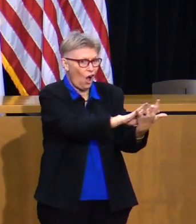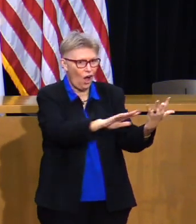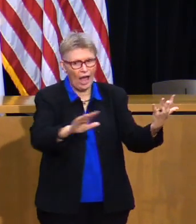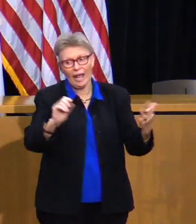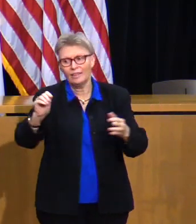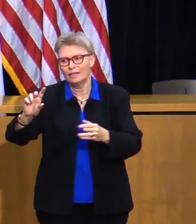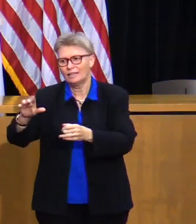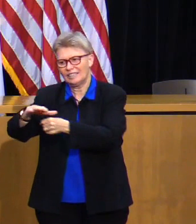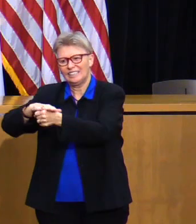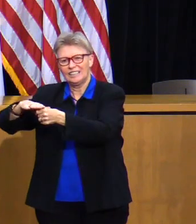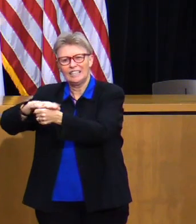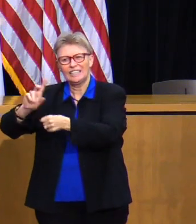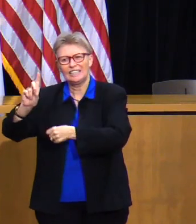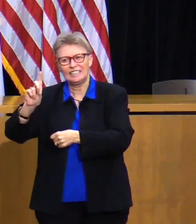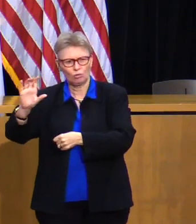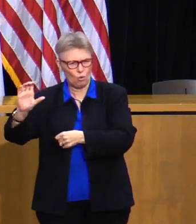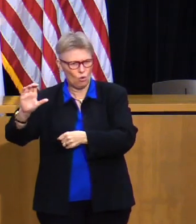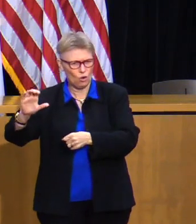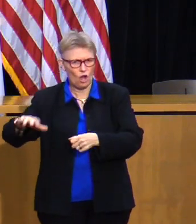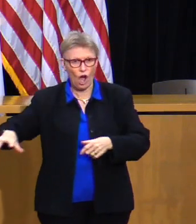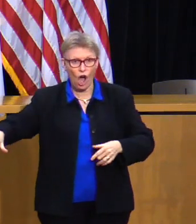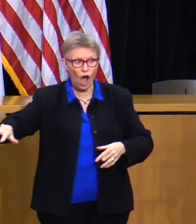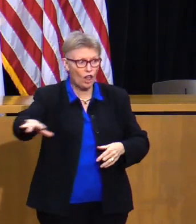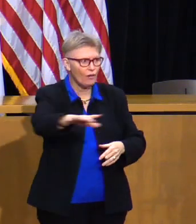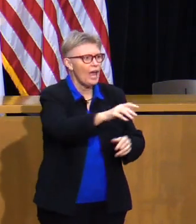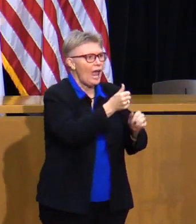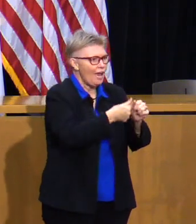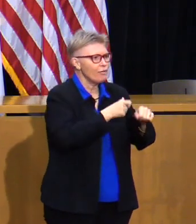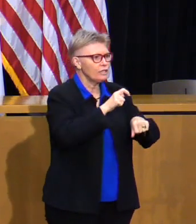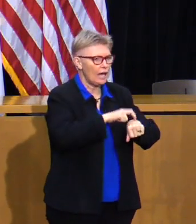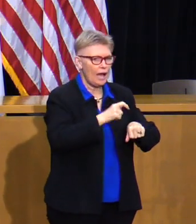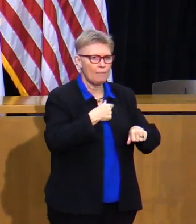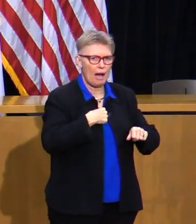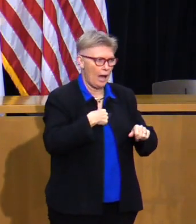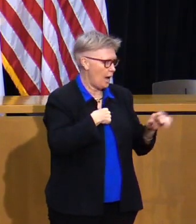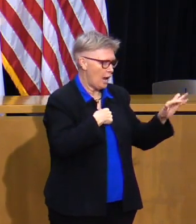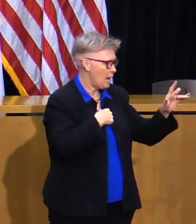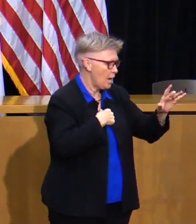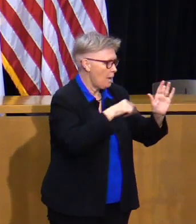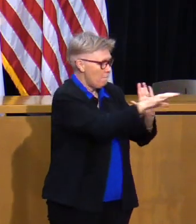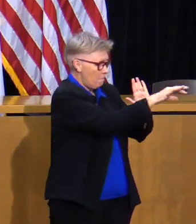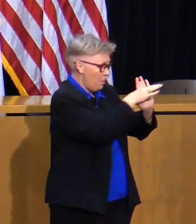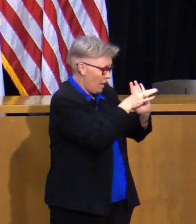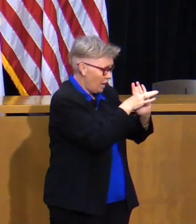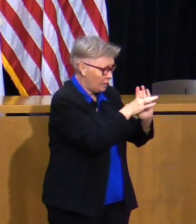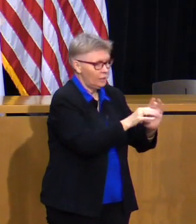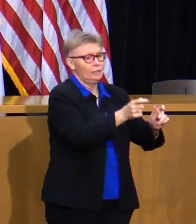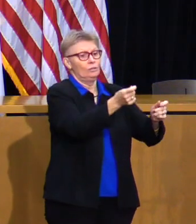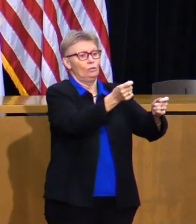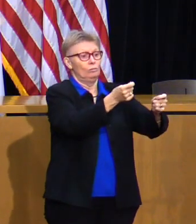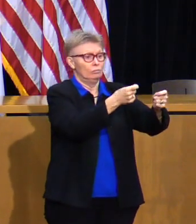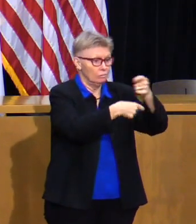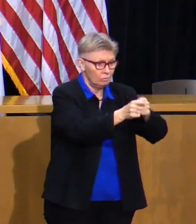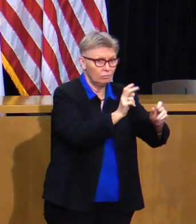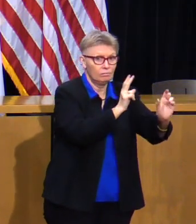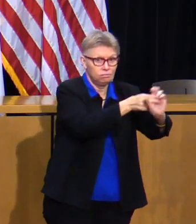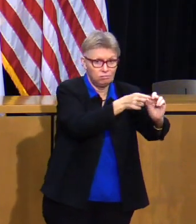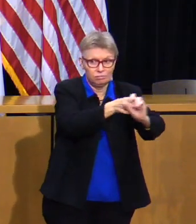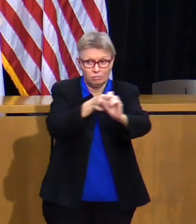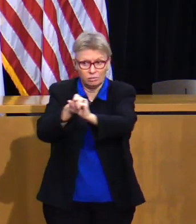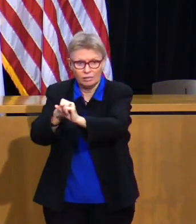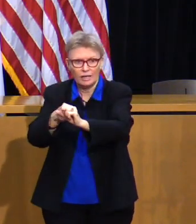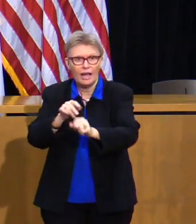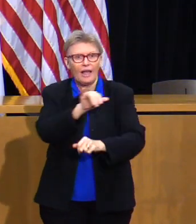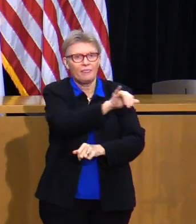District Court process, every single one of these appointments, every single one of these nominations that we make is an